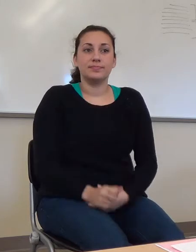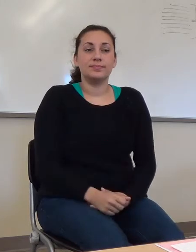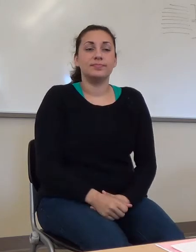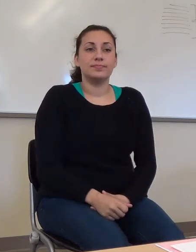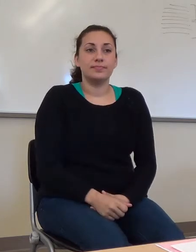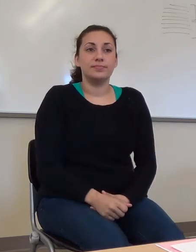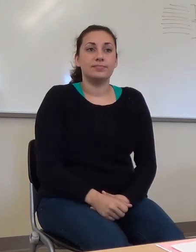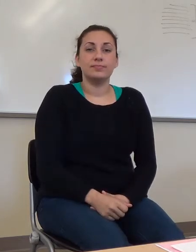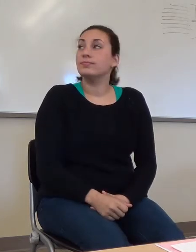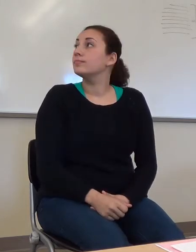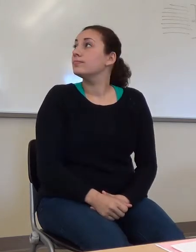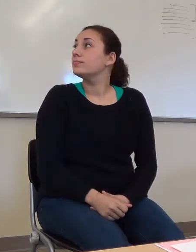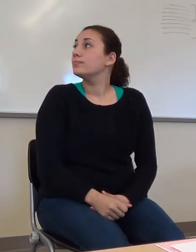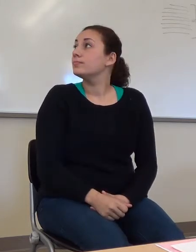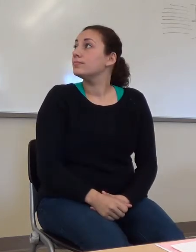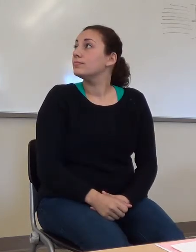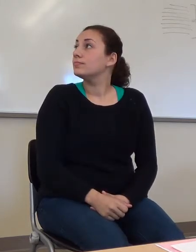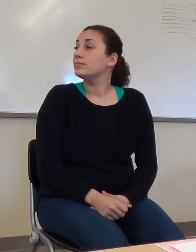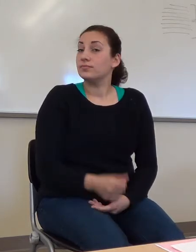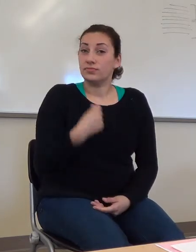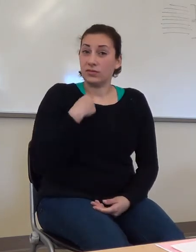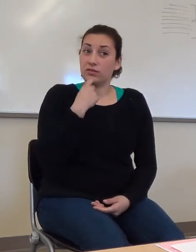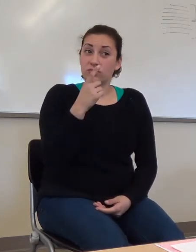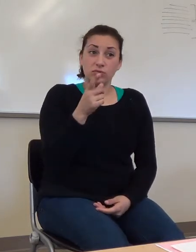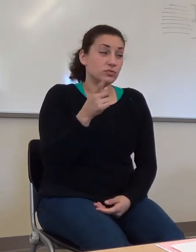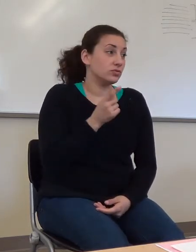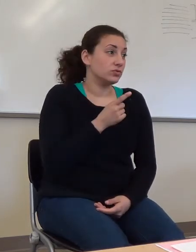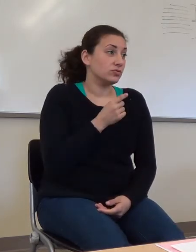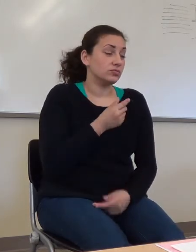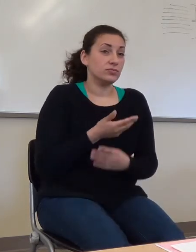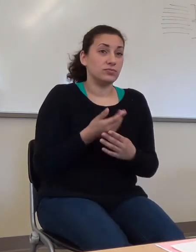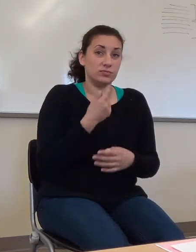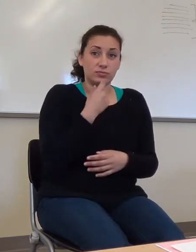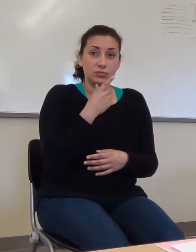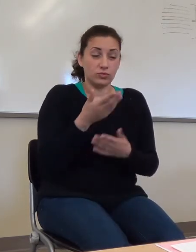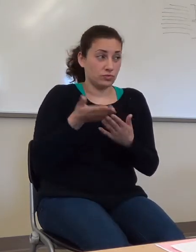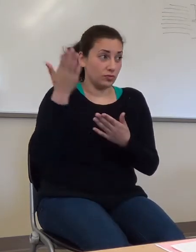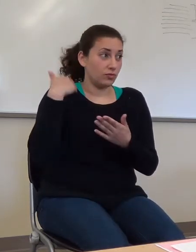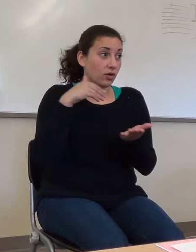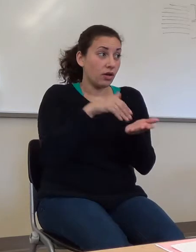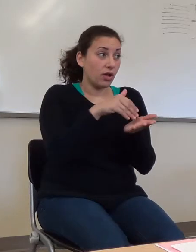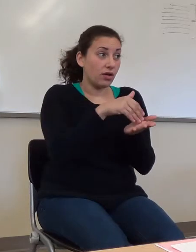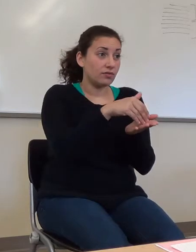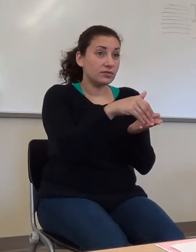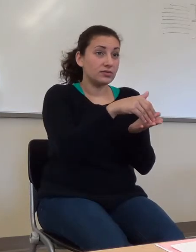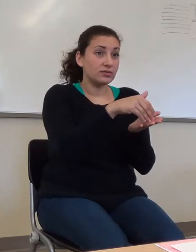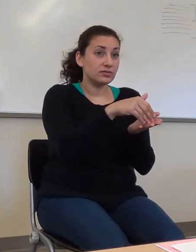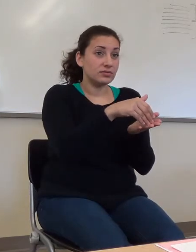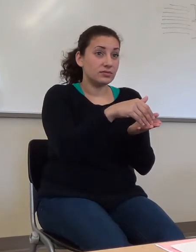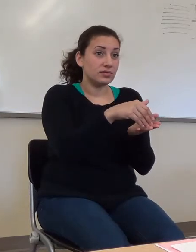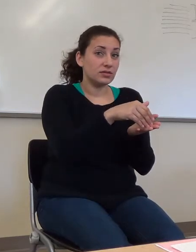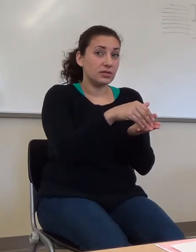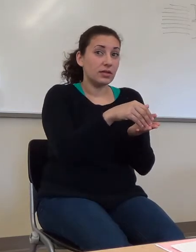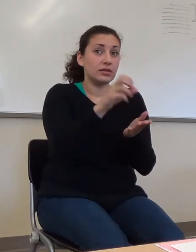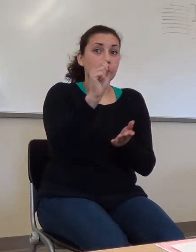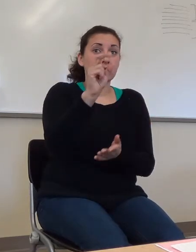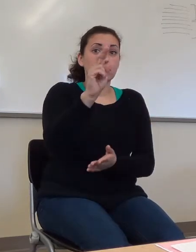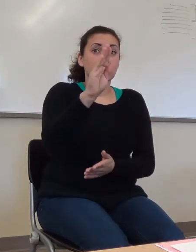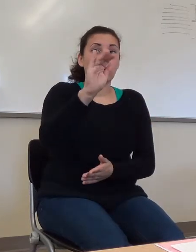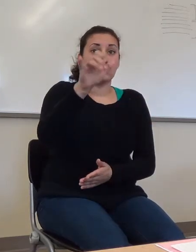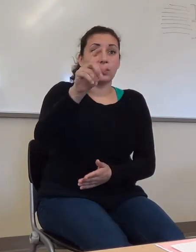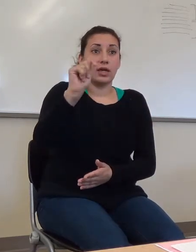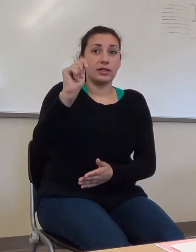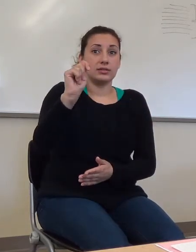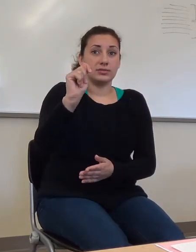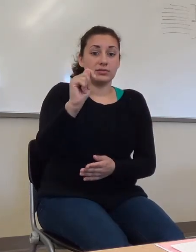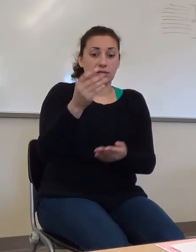okay? As I've mentioned, very often the subject of the first